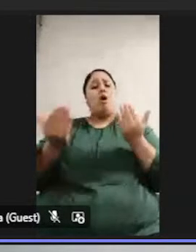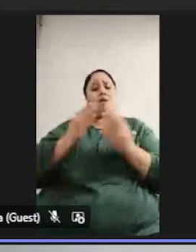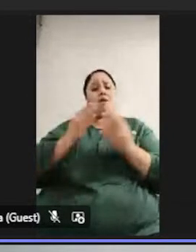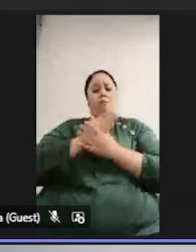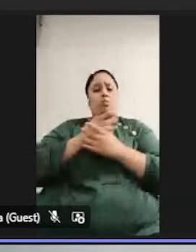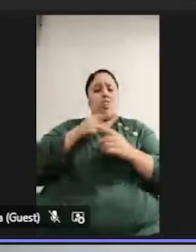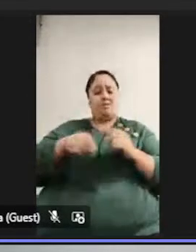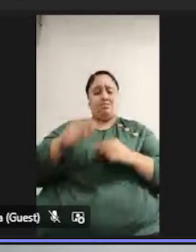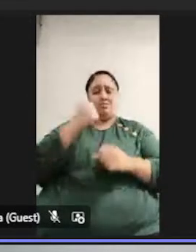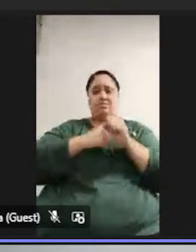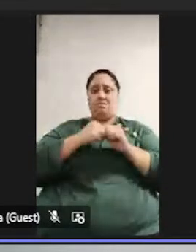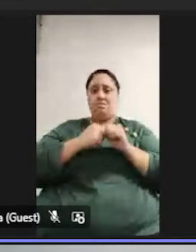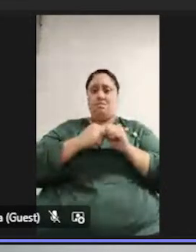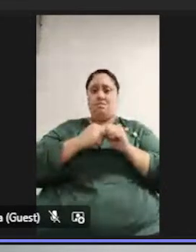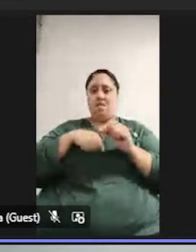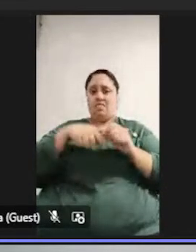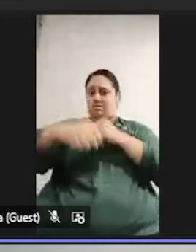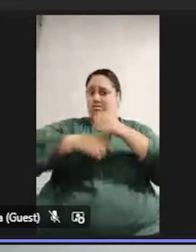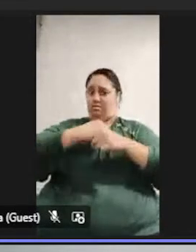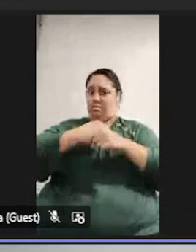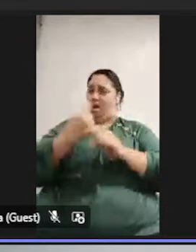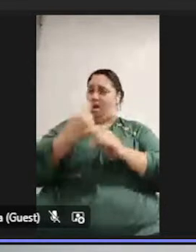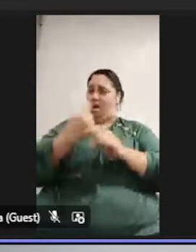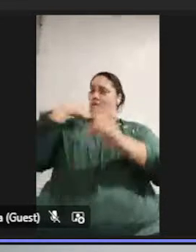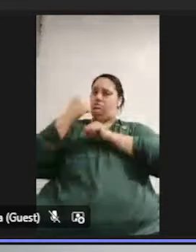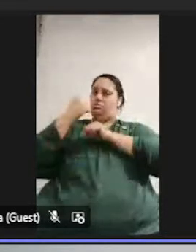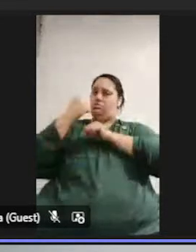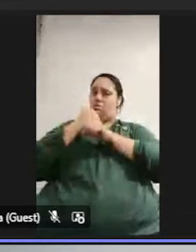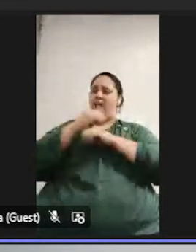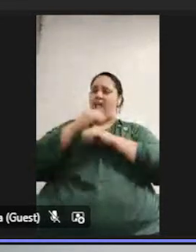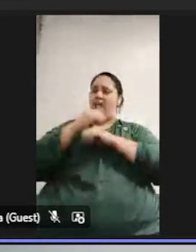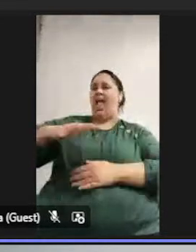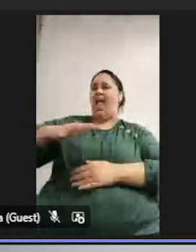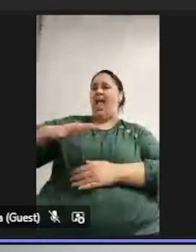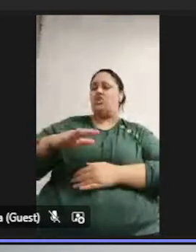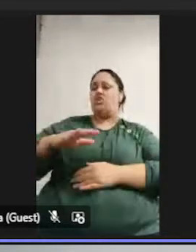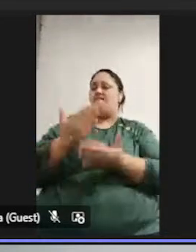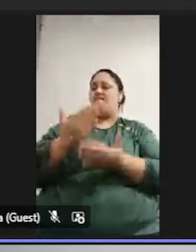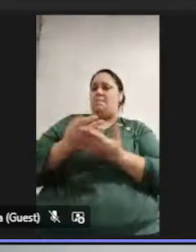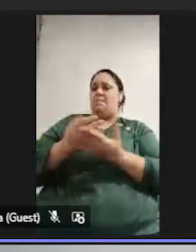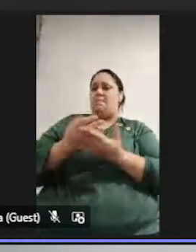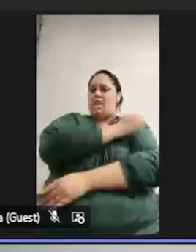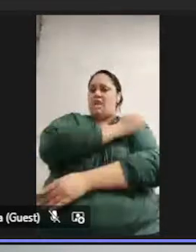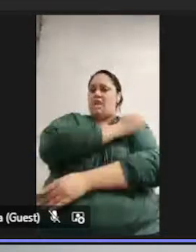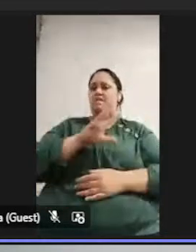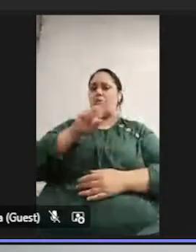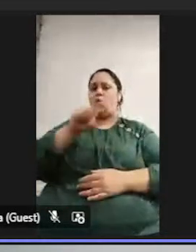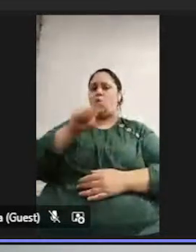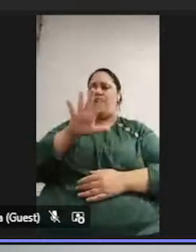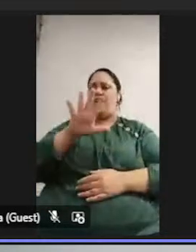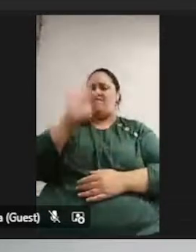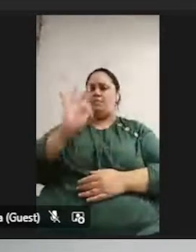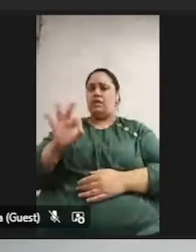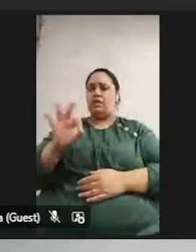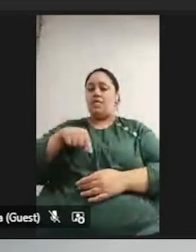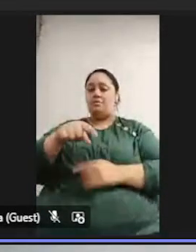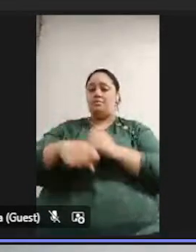year, currently the average EAF is around 52.5%, and last year it was sitting at